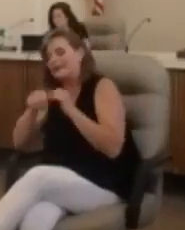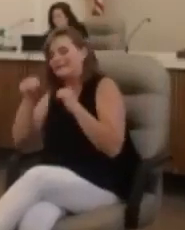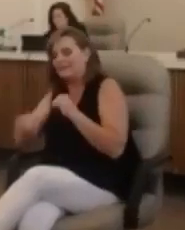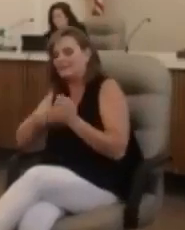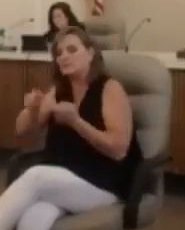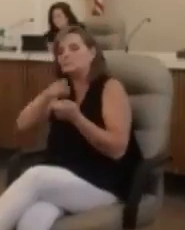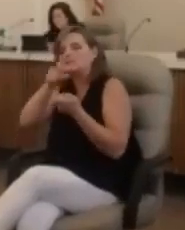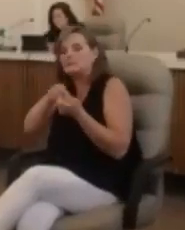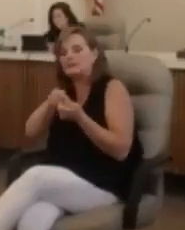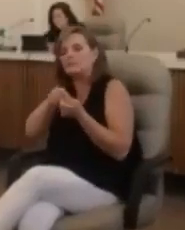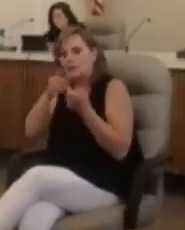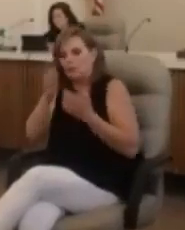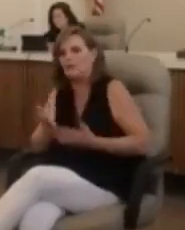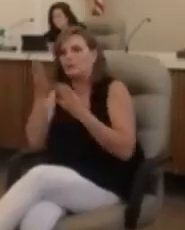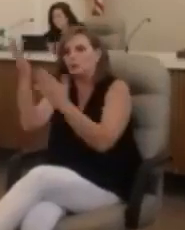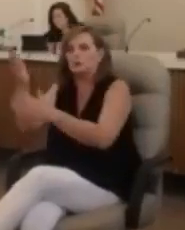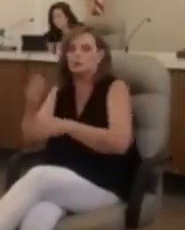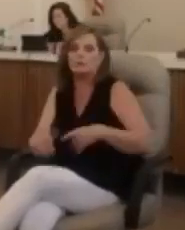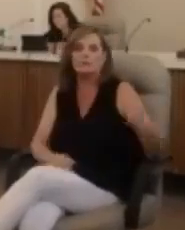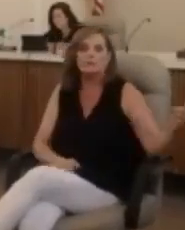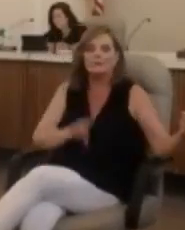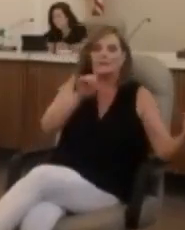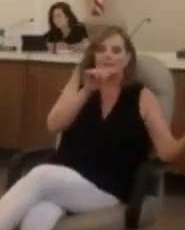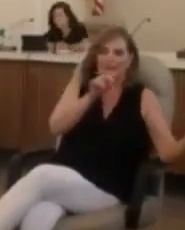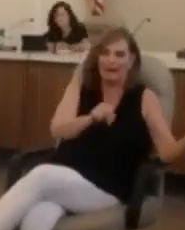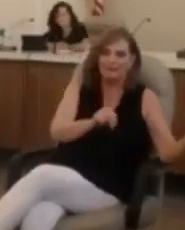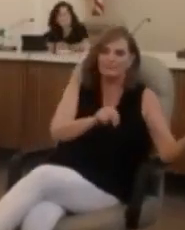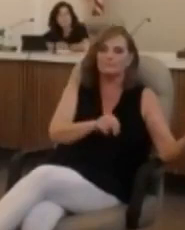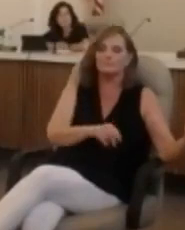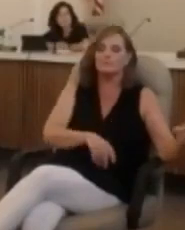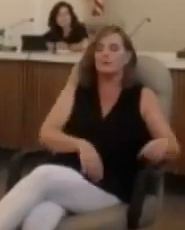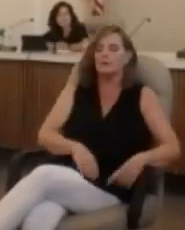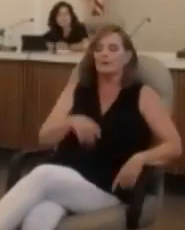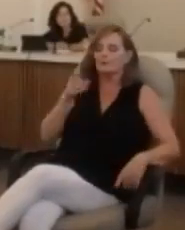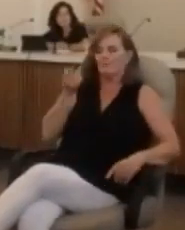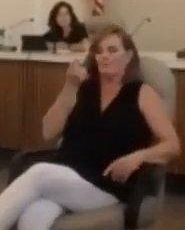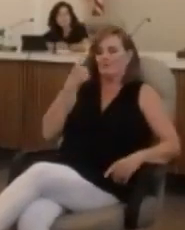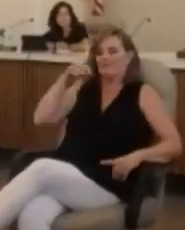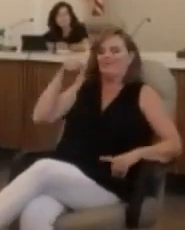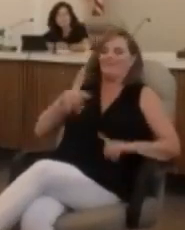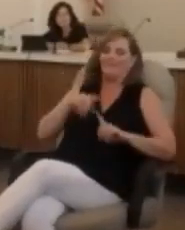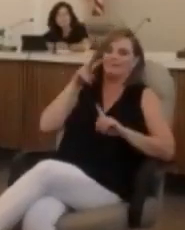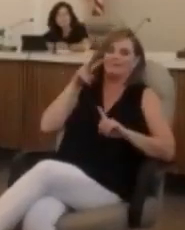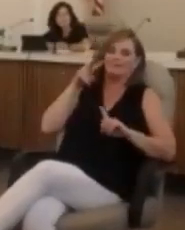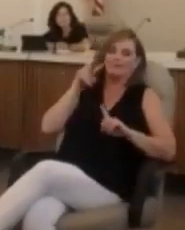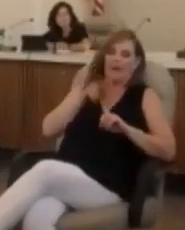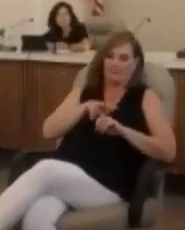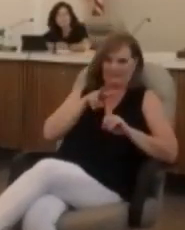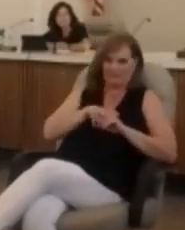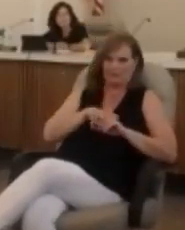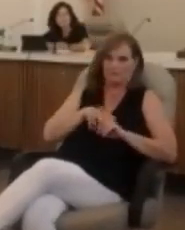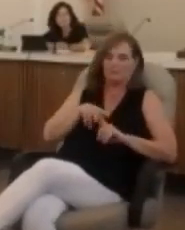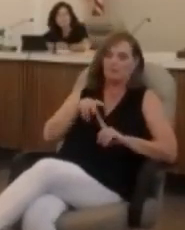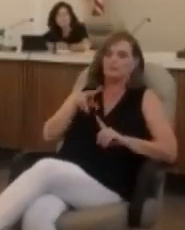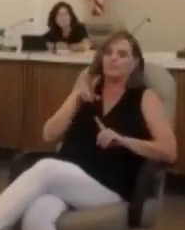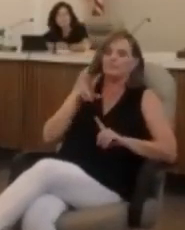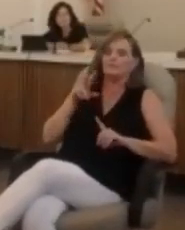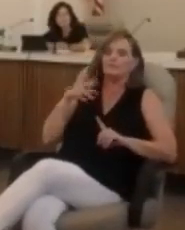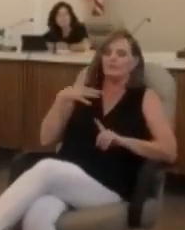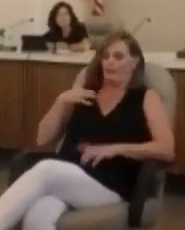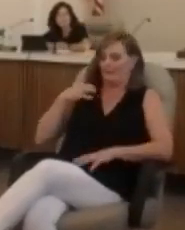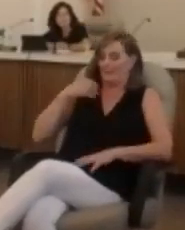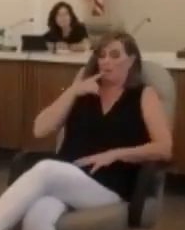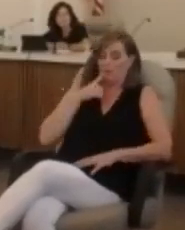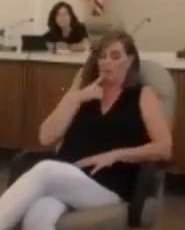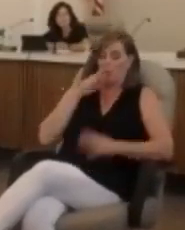particular resolution. Don? Sure. So this application, the overall application for the development